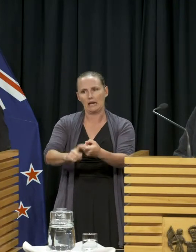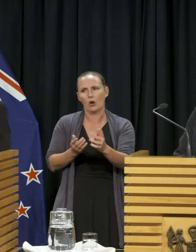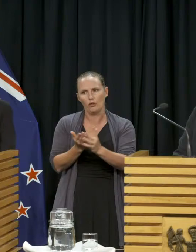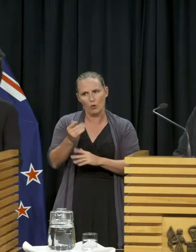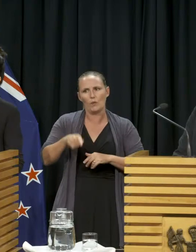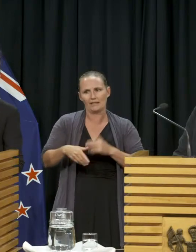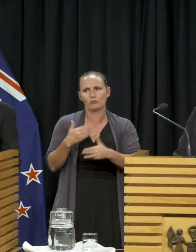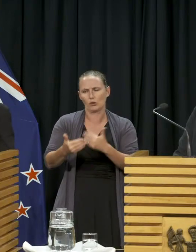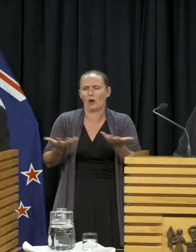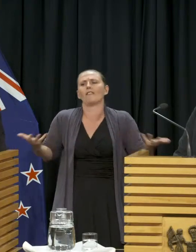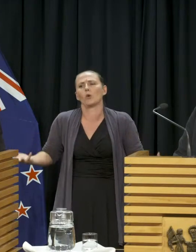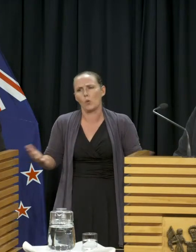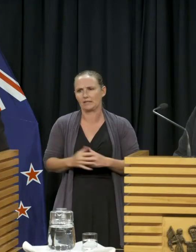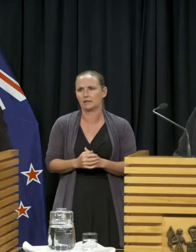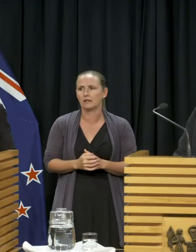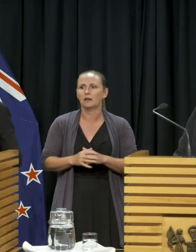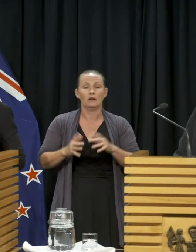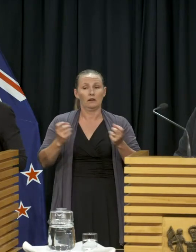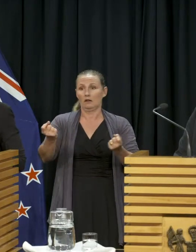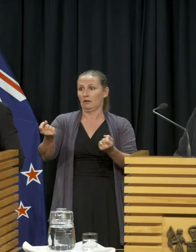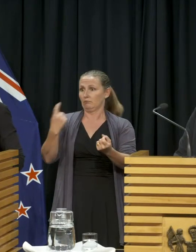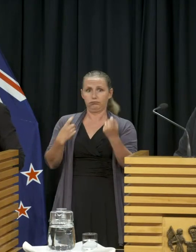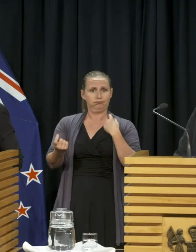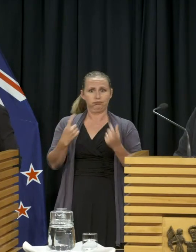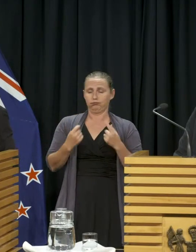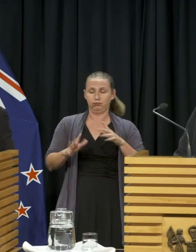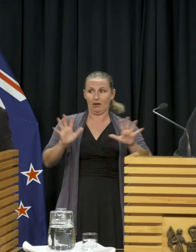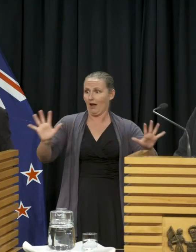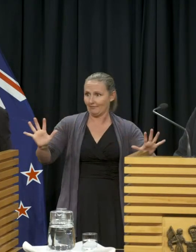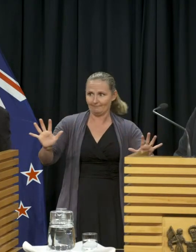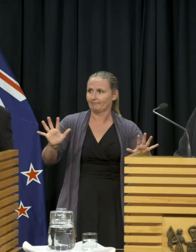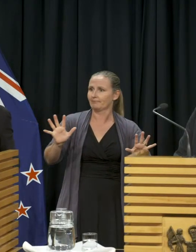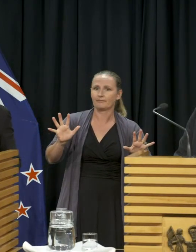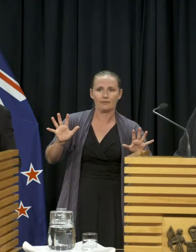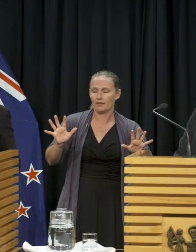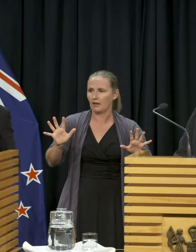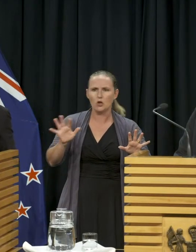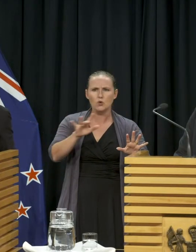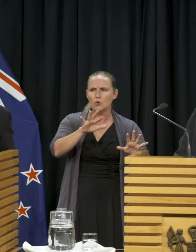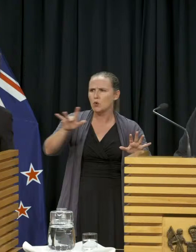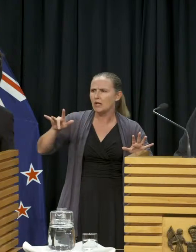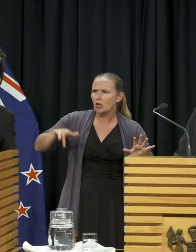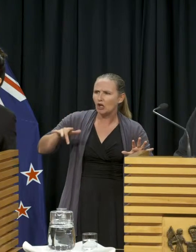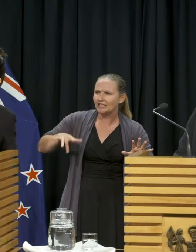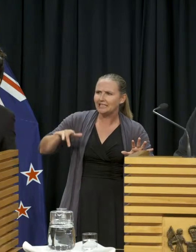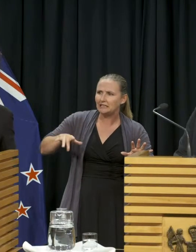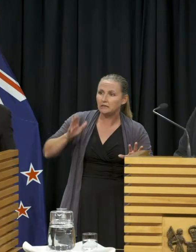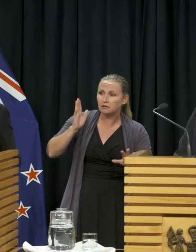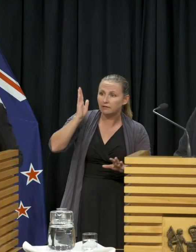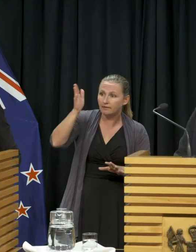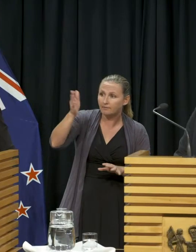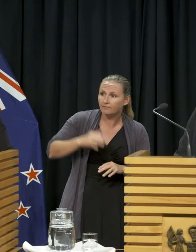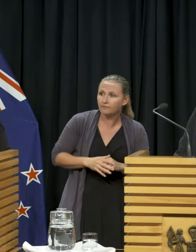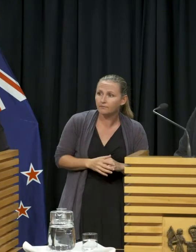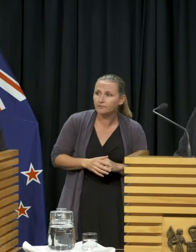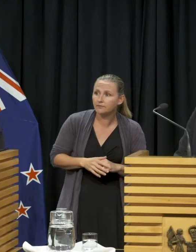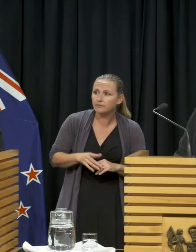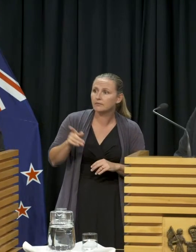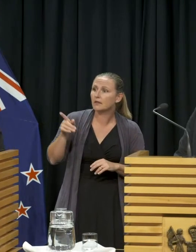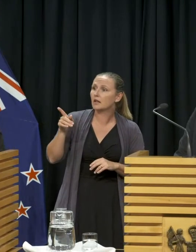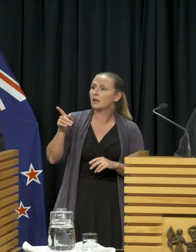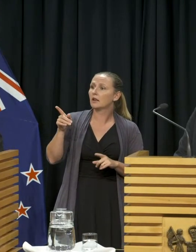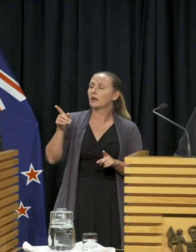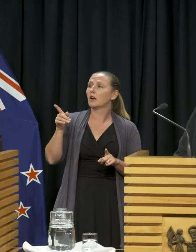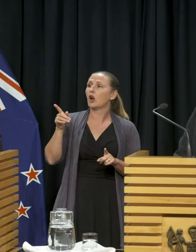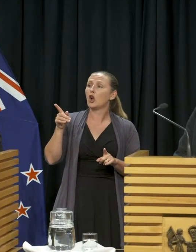Okay, let me just work through individuals carefully. So who hasn't had a question, if I may? Yeah. When you say border